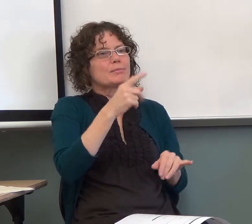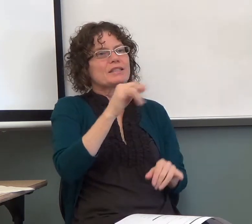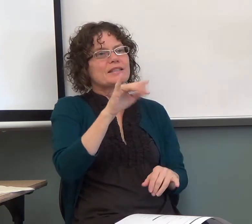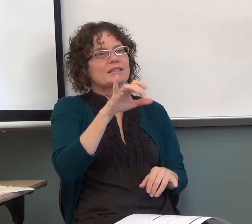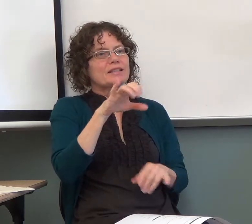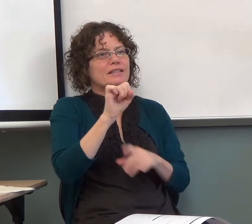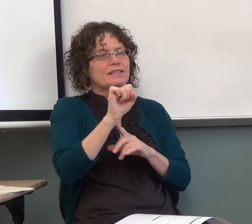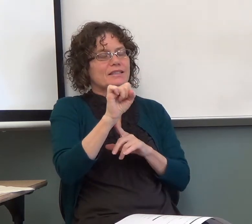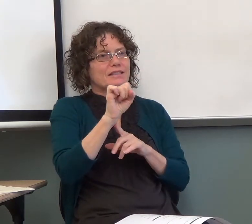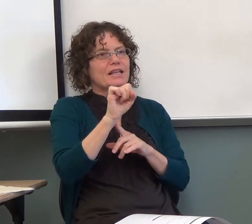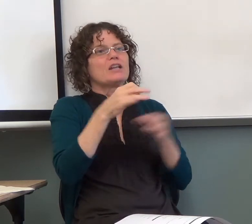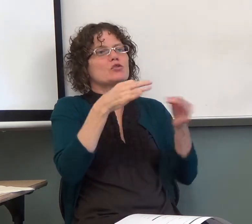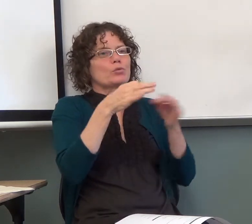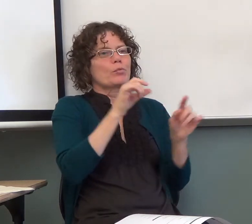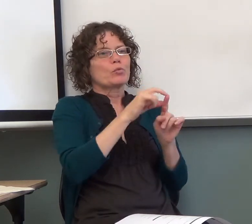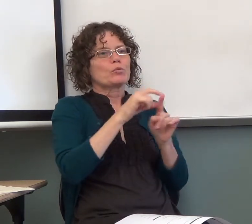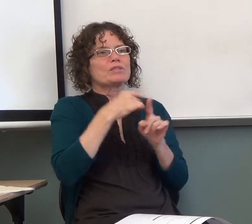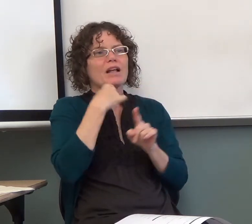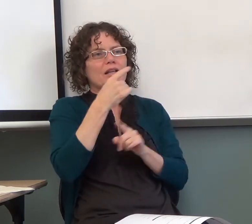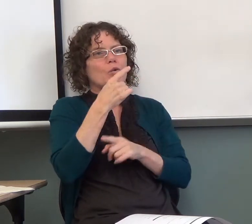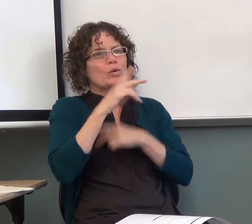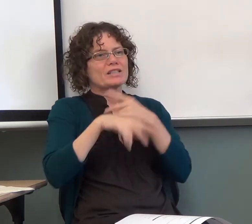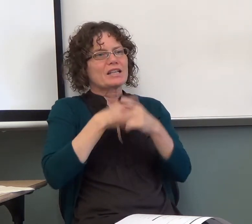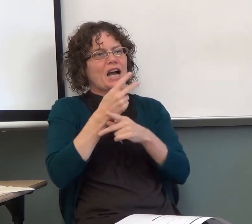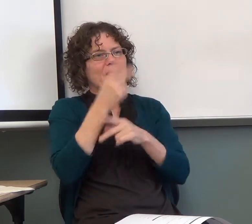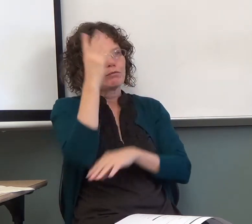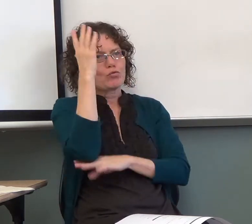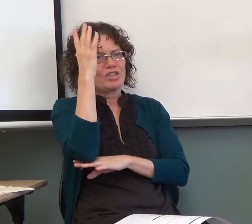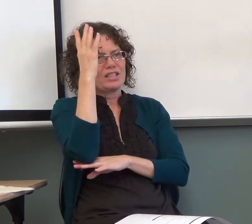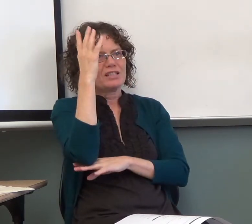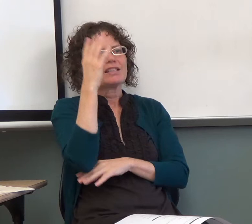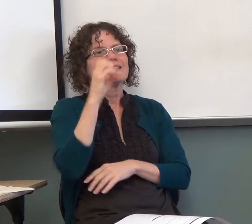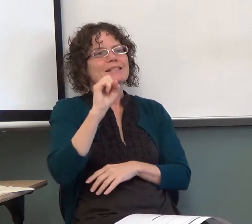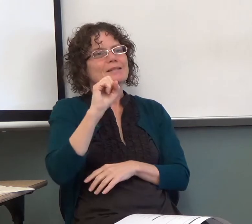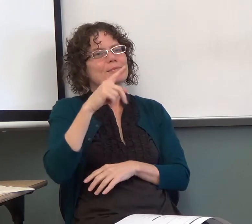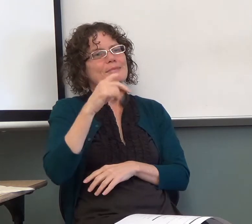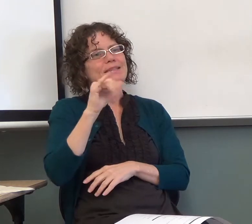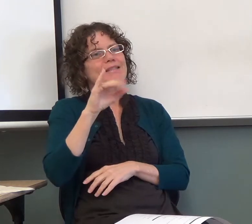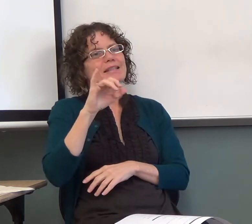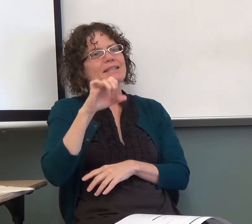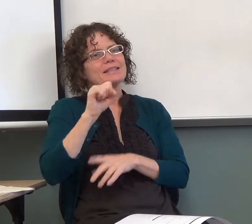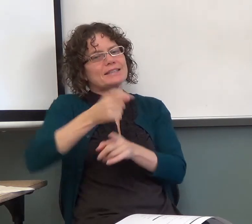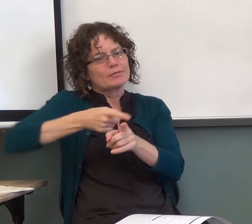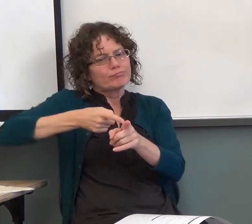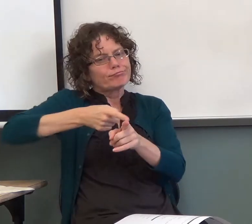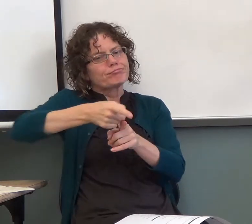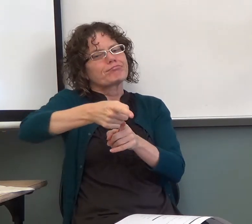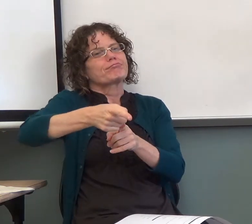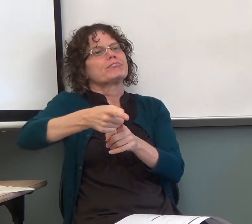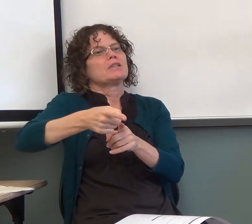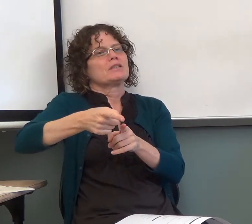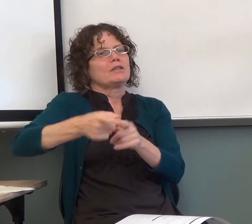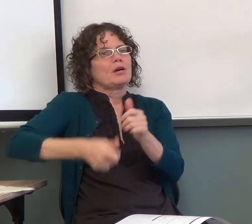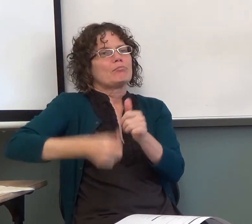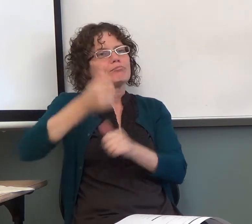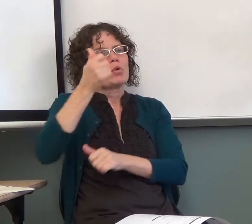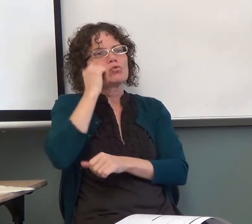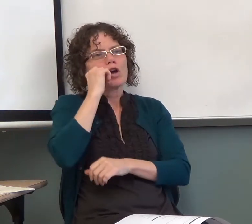species. Tree. telling us what kind of tree it is, right? Species, it's a species. Most common species. Species is